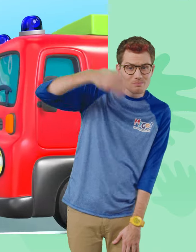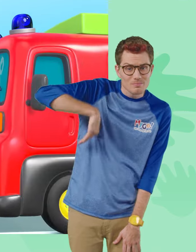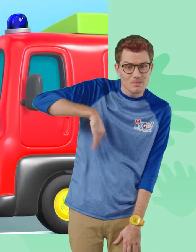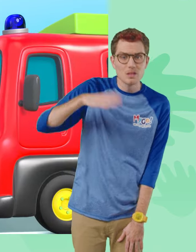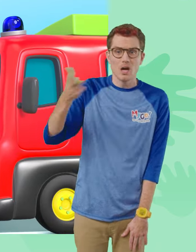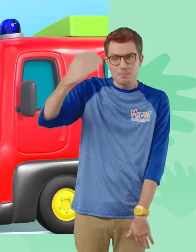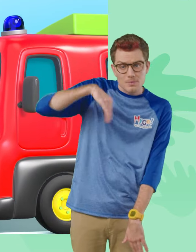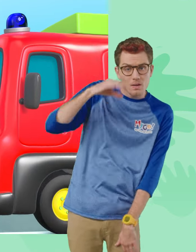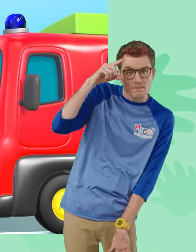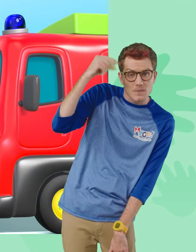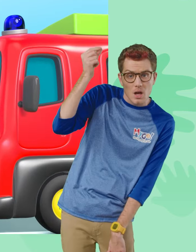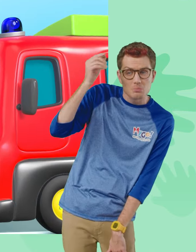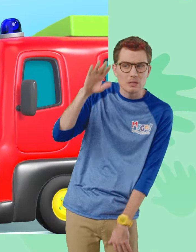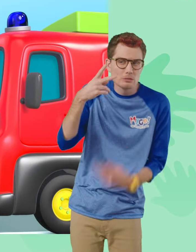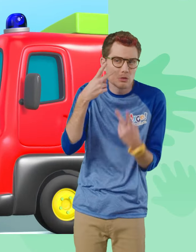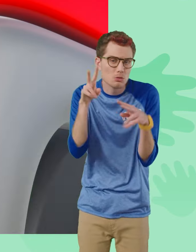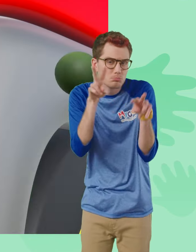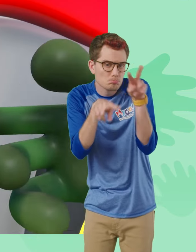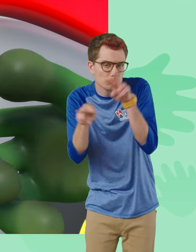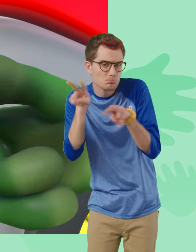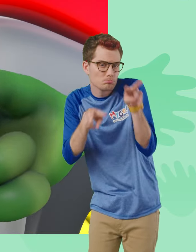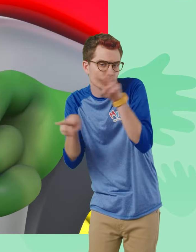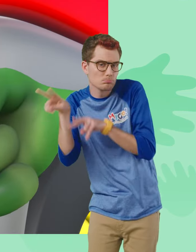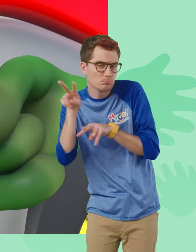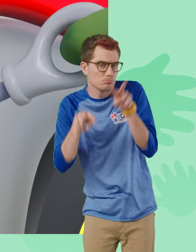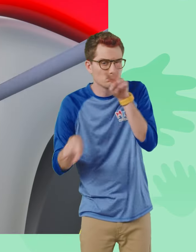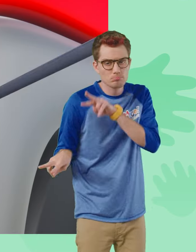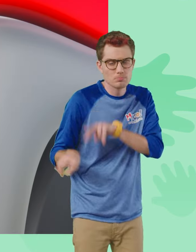Come in, Fiona. Let's have a look.